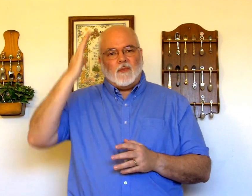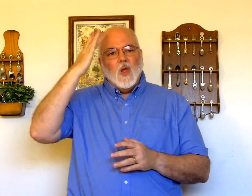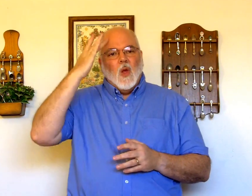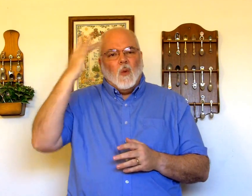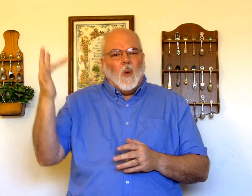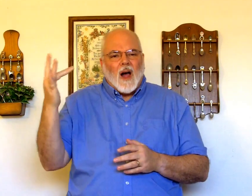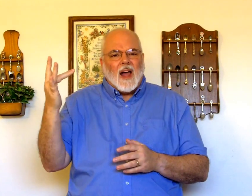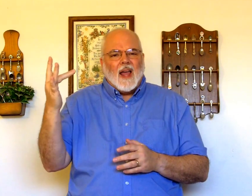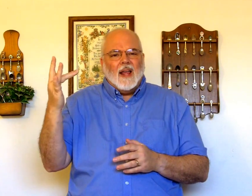Why